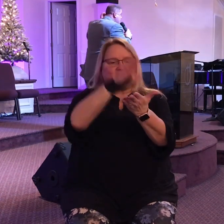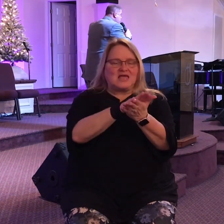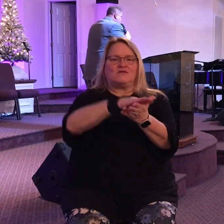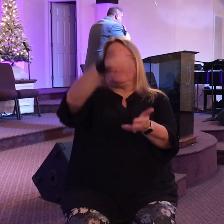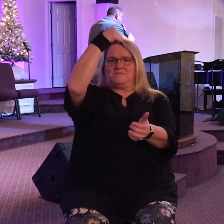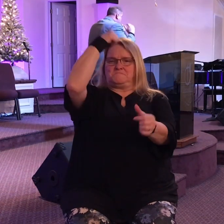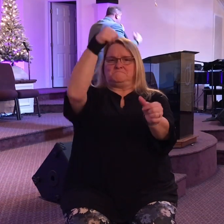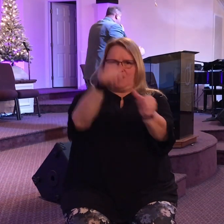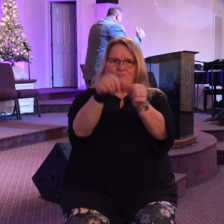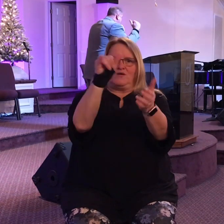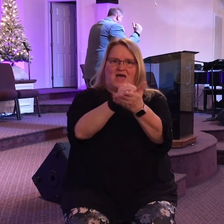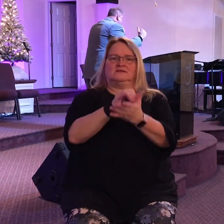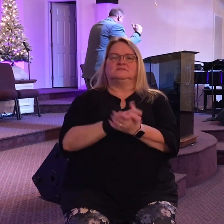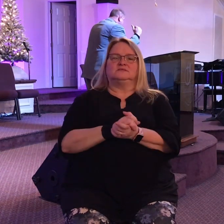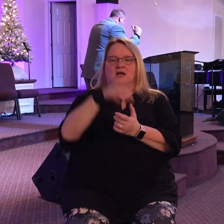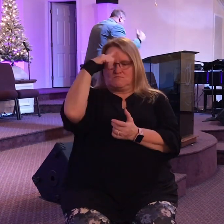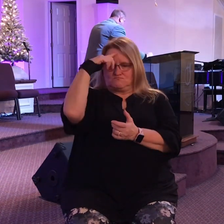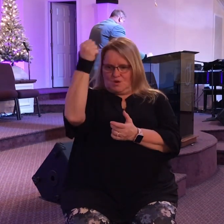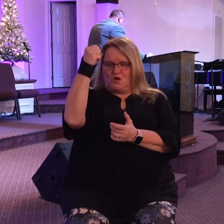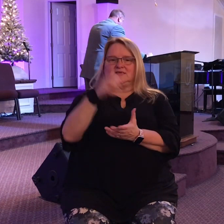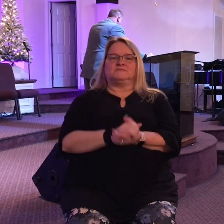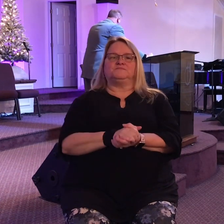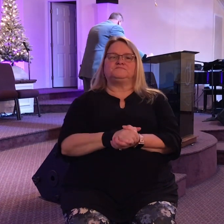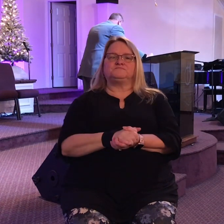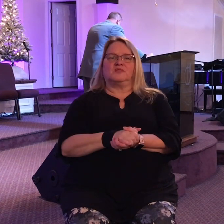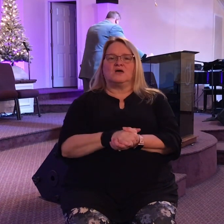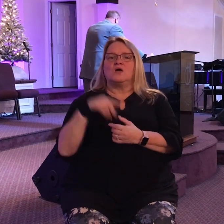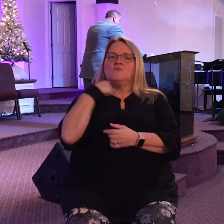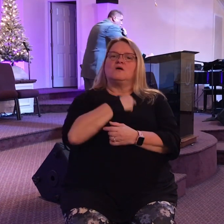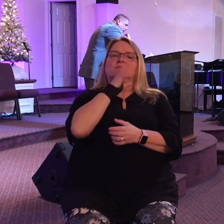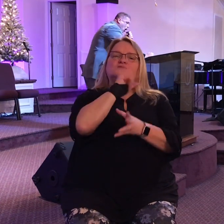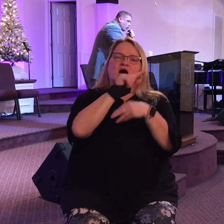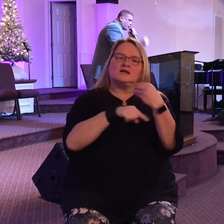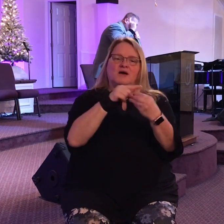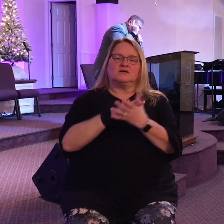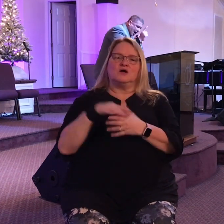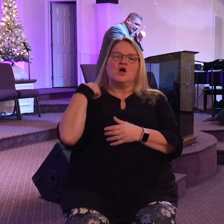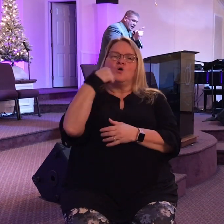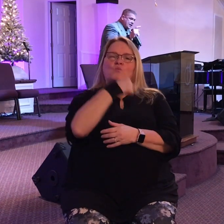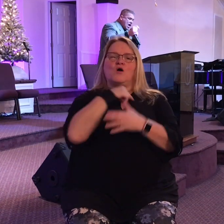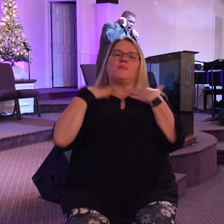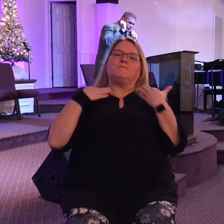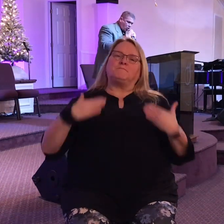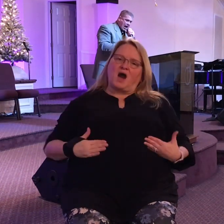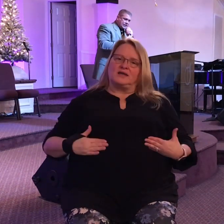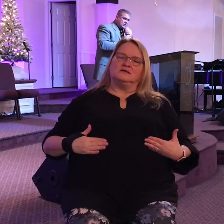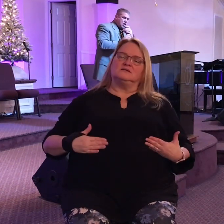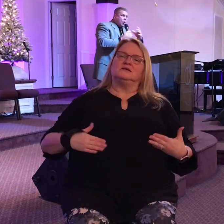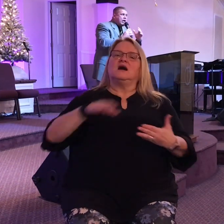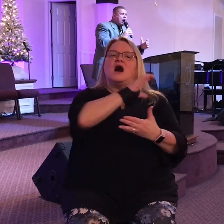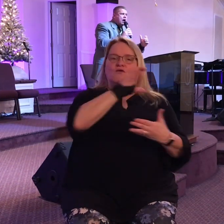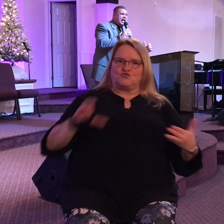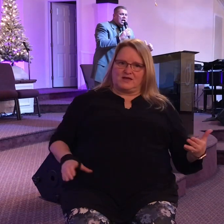memory, because we're going to be talking about that throughout this Bible study of the book of Acts. We are the body of